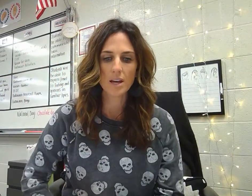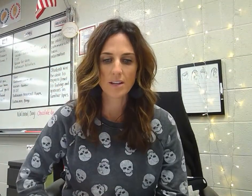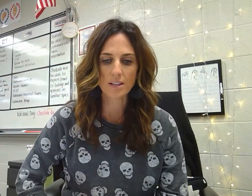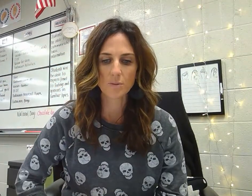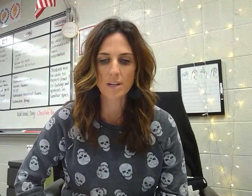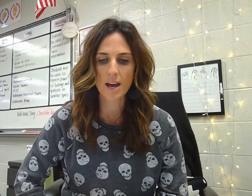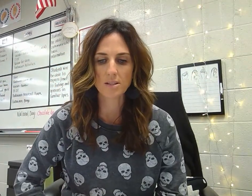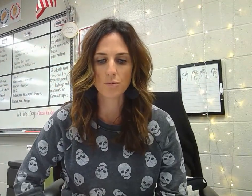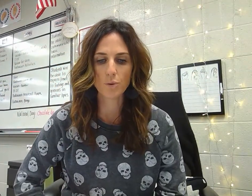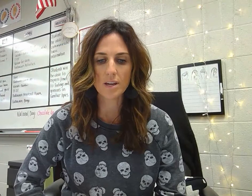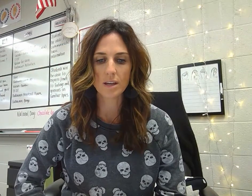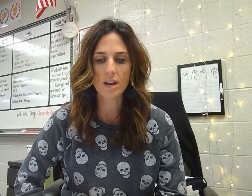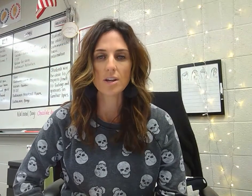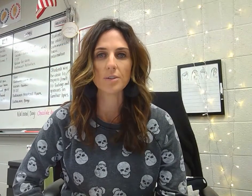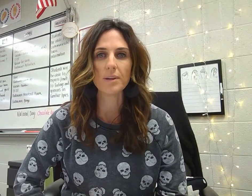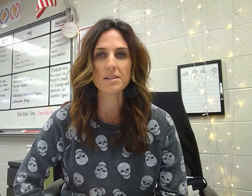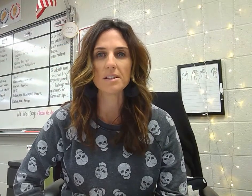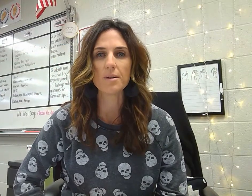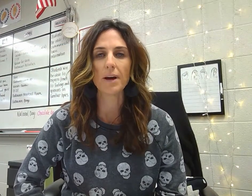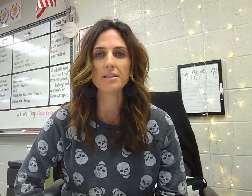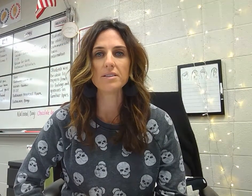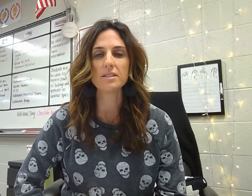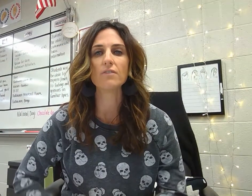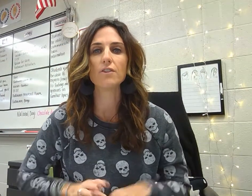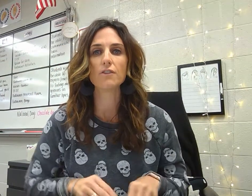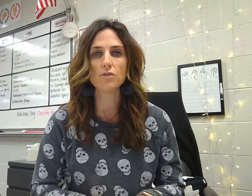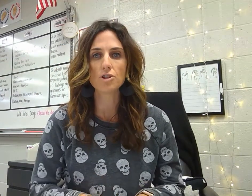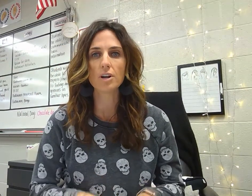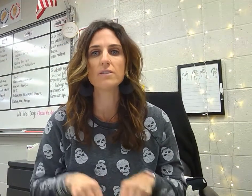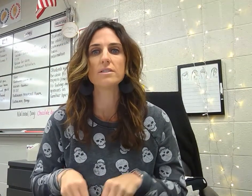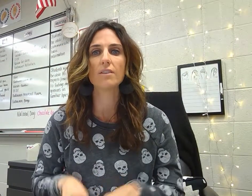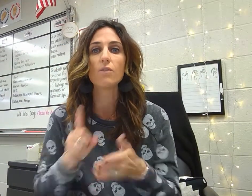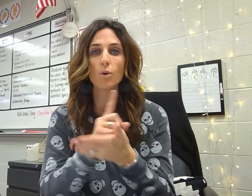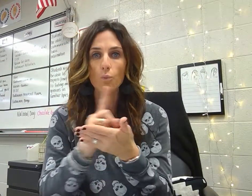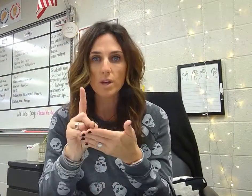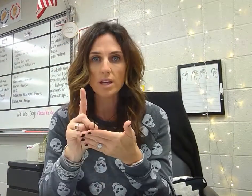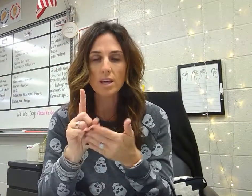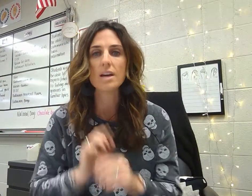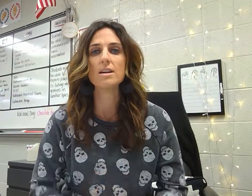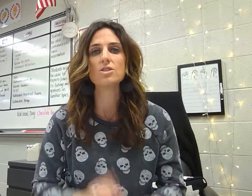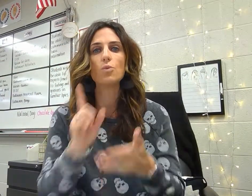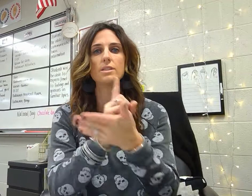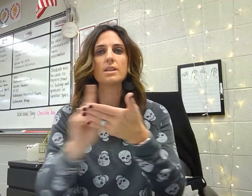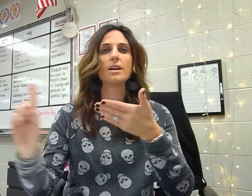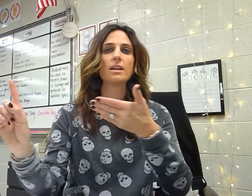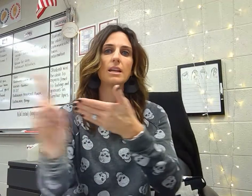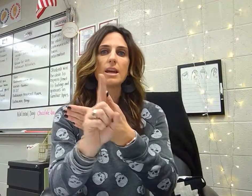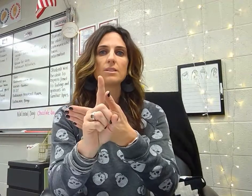The next one, next week. You're basically combining the sign for future and the sign for week into one sign, next